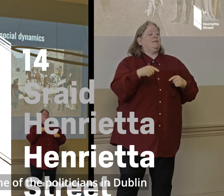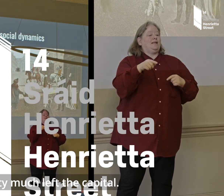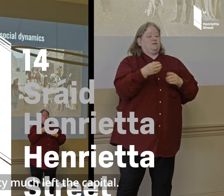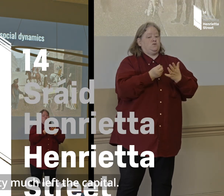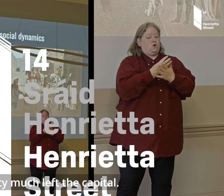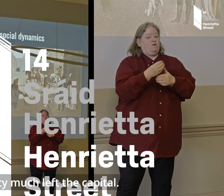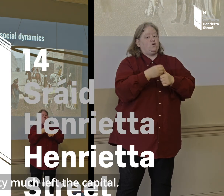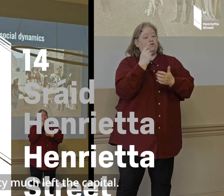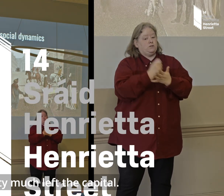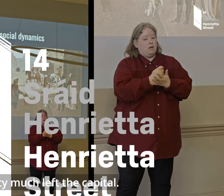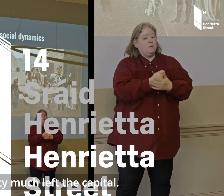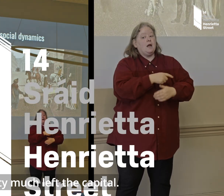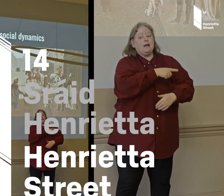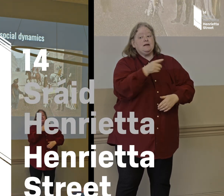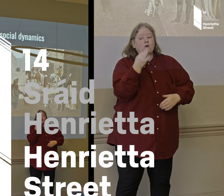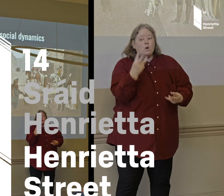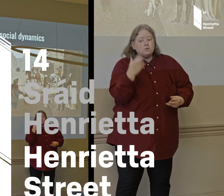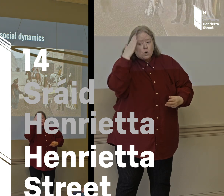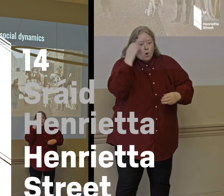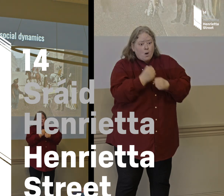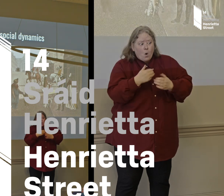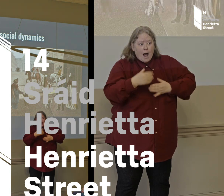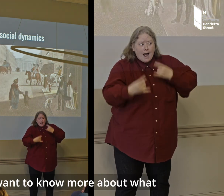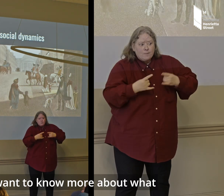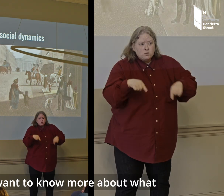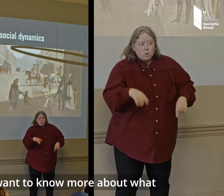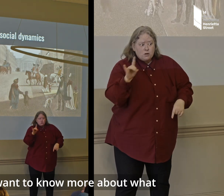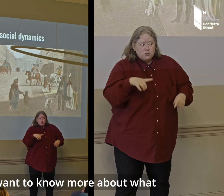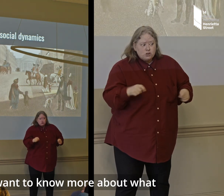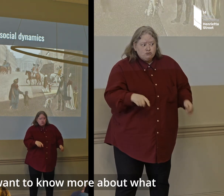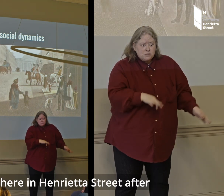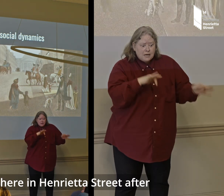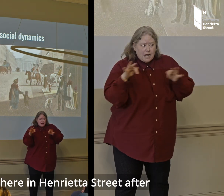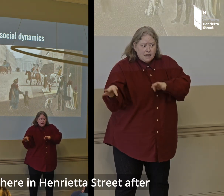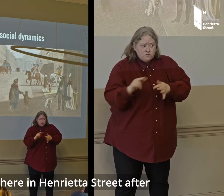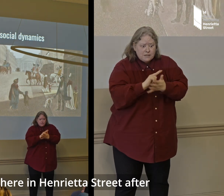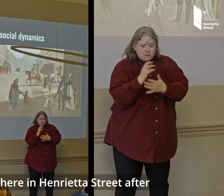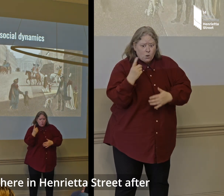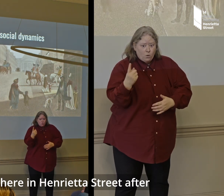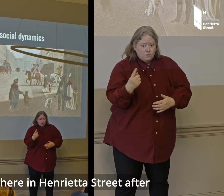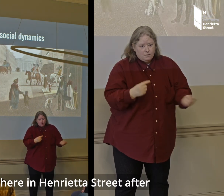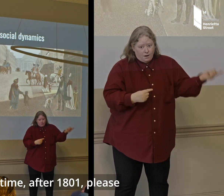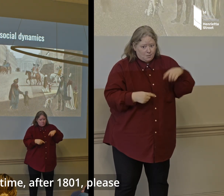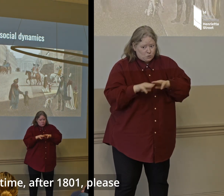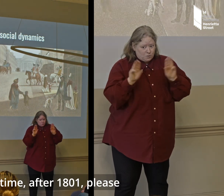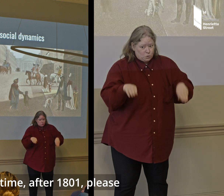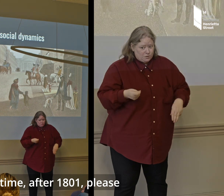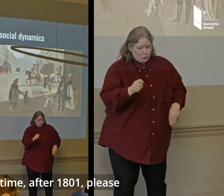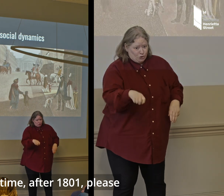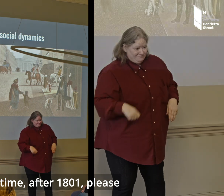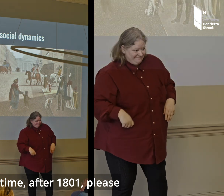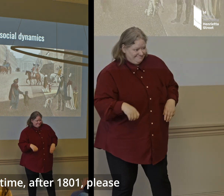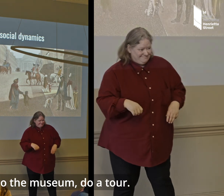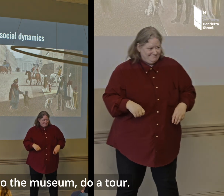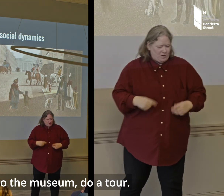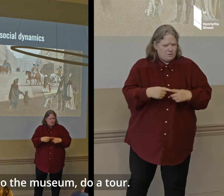in Dublin pretty much left the capital. And if you want to know more about what happened here in Henrietta Street after that time, after